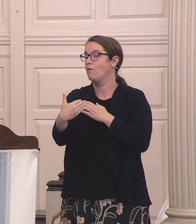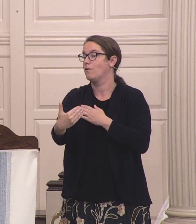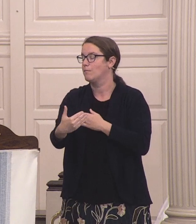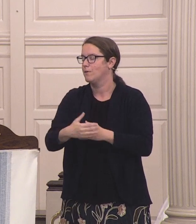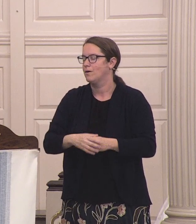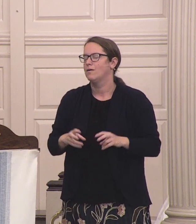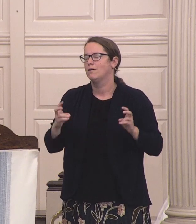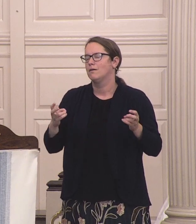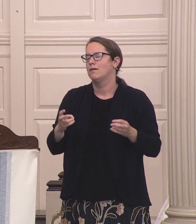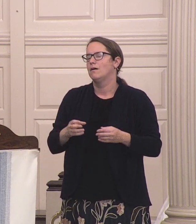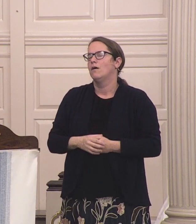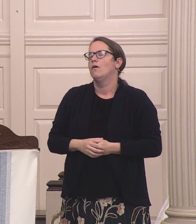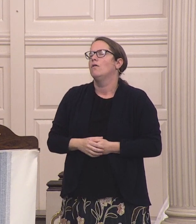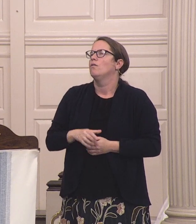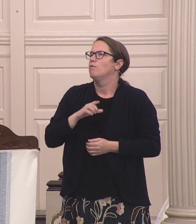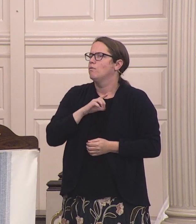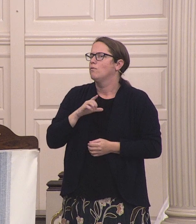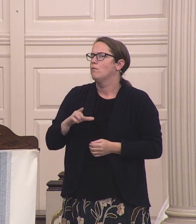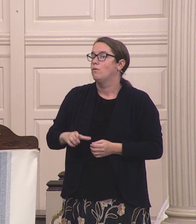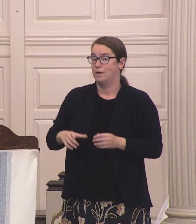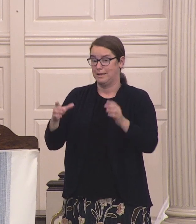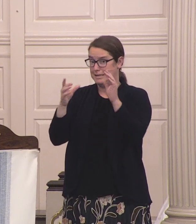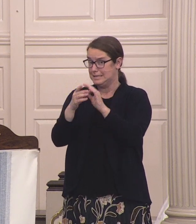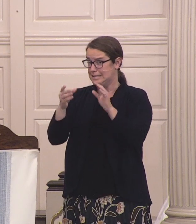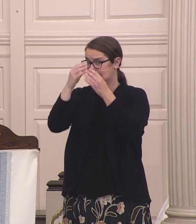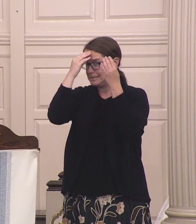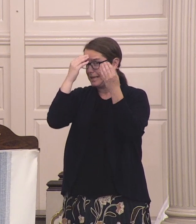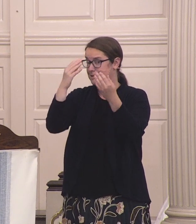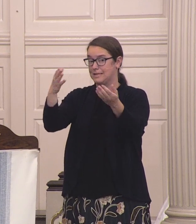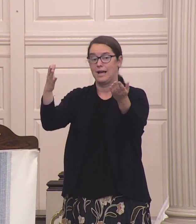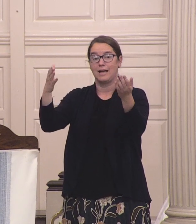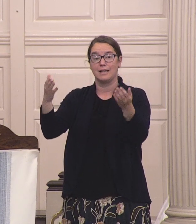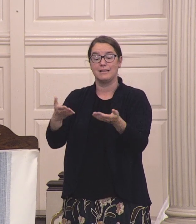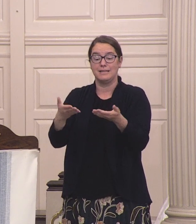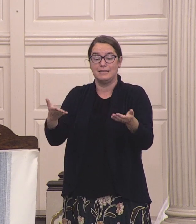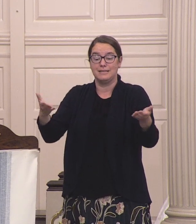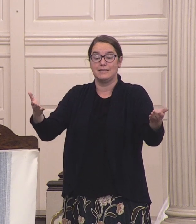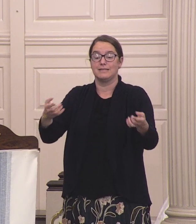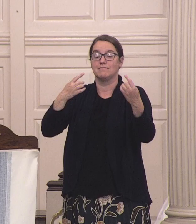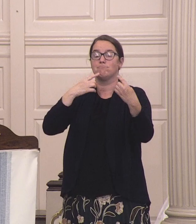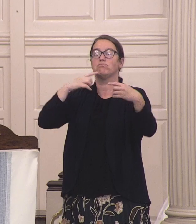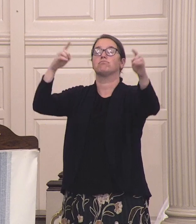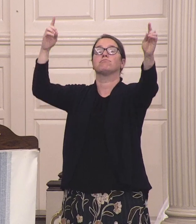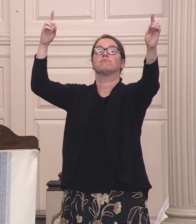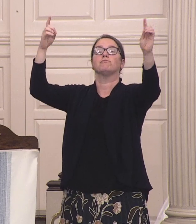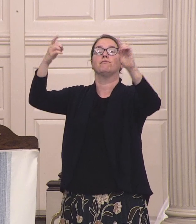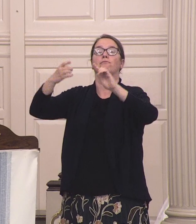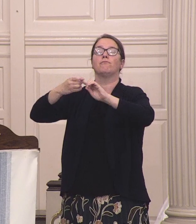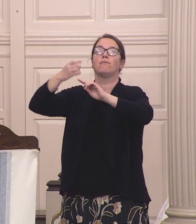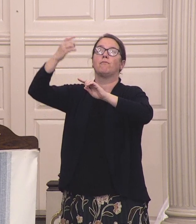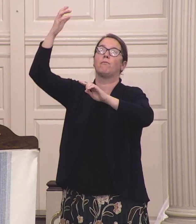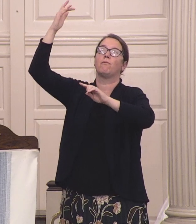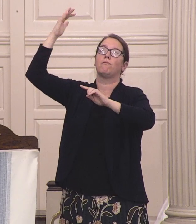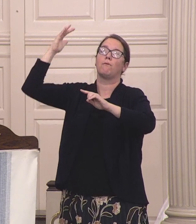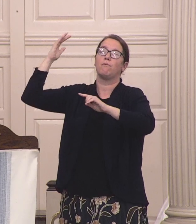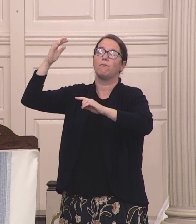Thus says the Lord, who accomplishes these things known from of old.